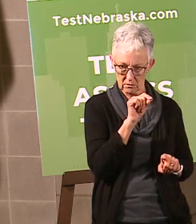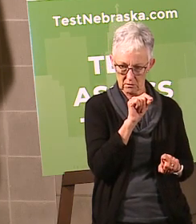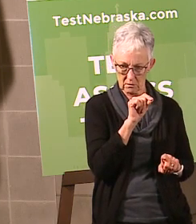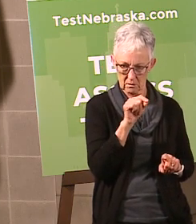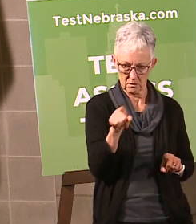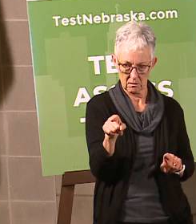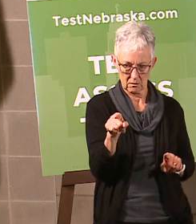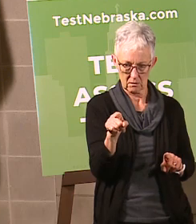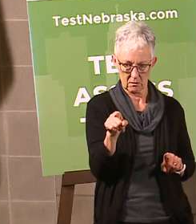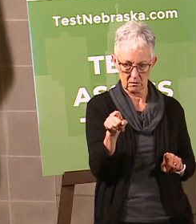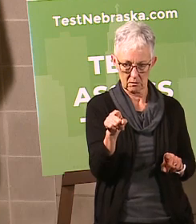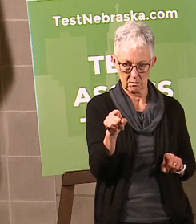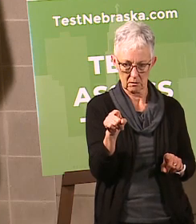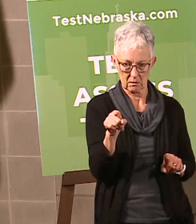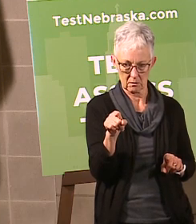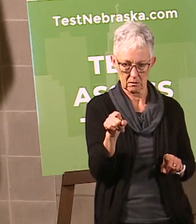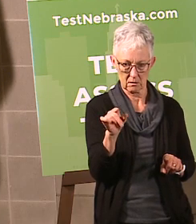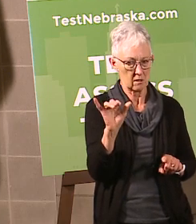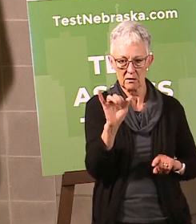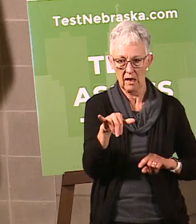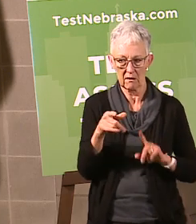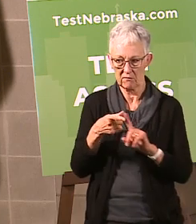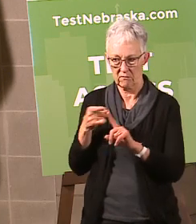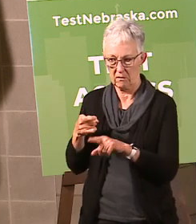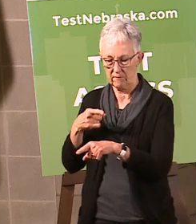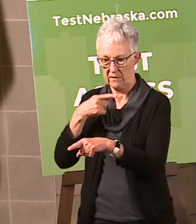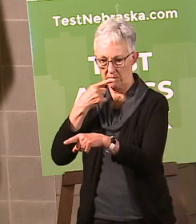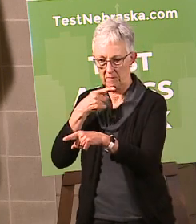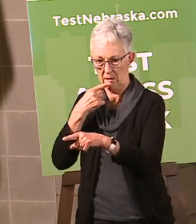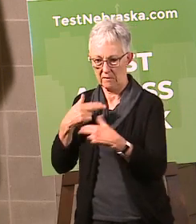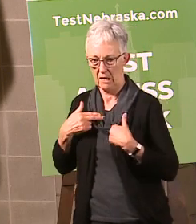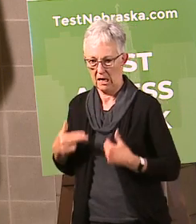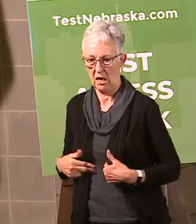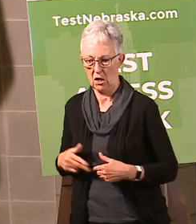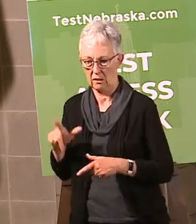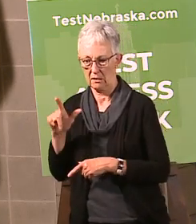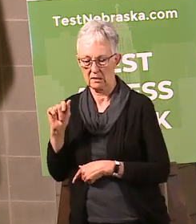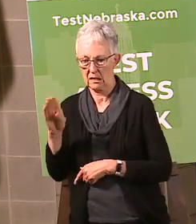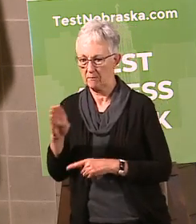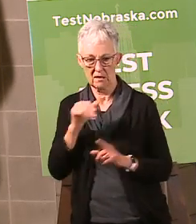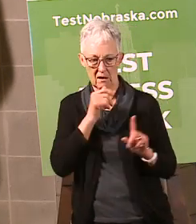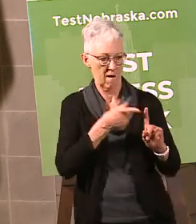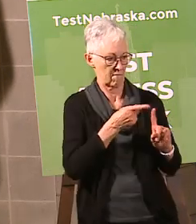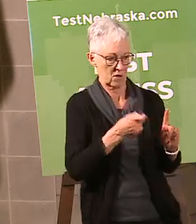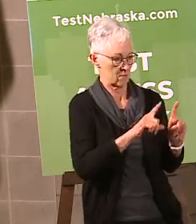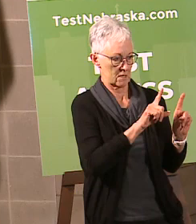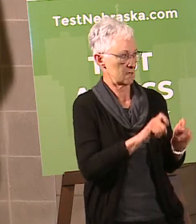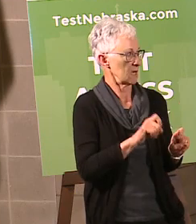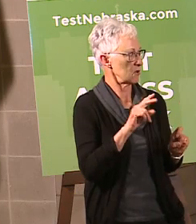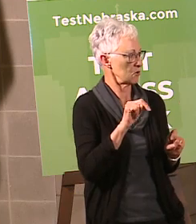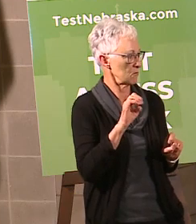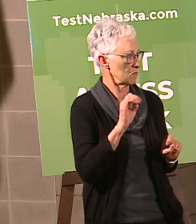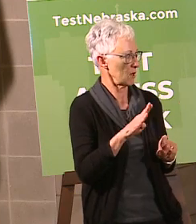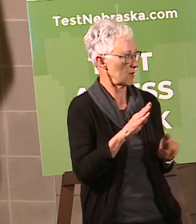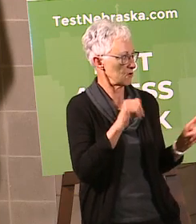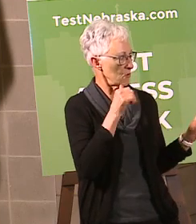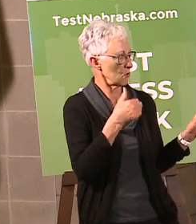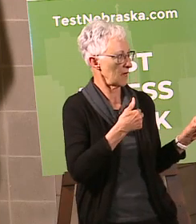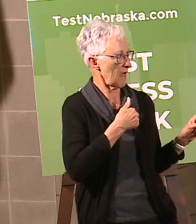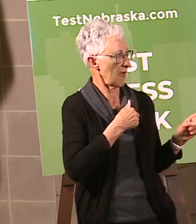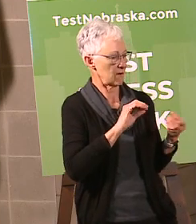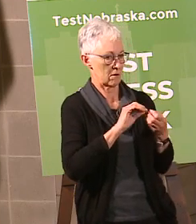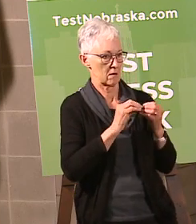our For Test Nebraska? Public health lab and not Test Nebraska. I don't have the numbers for Test Nebraska positive.